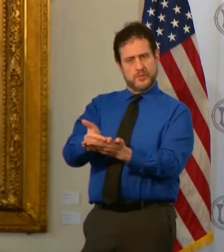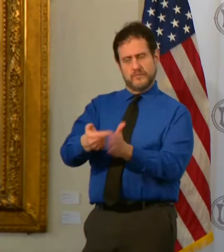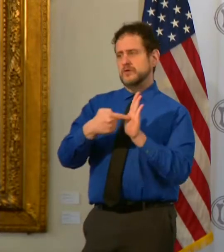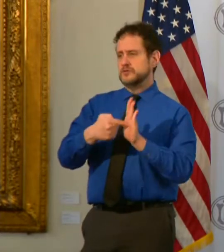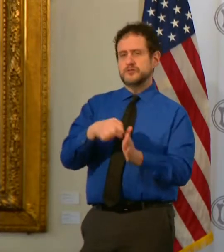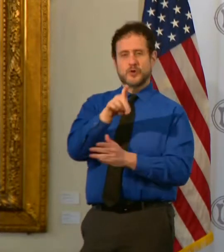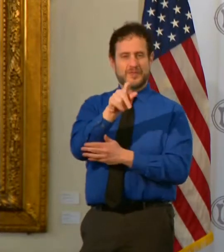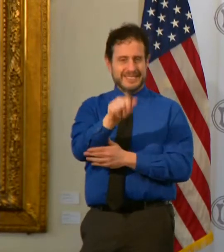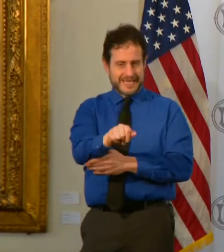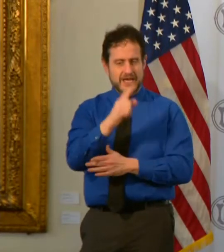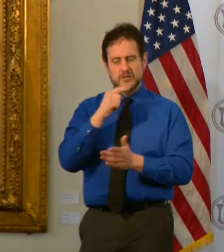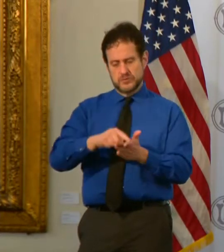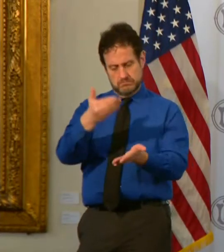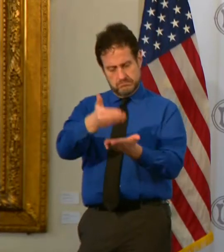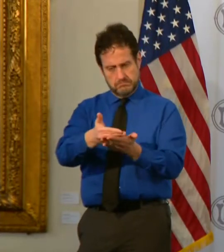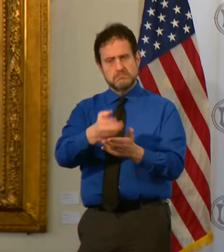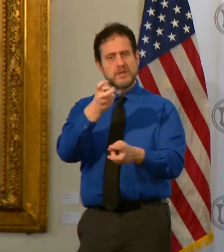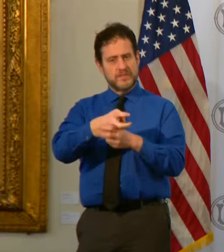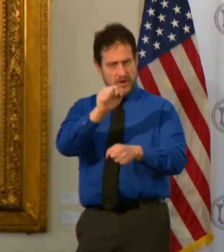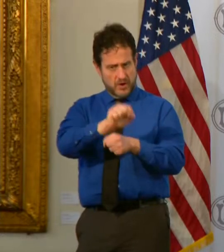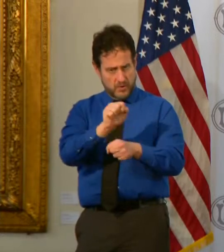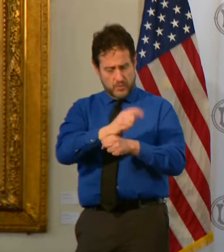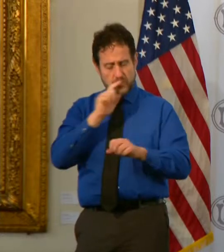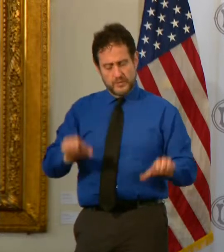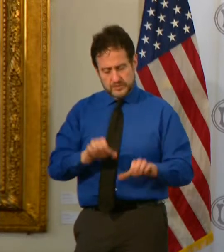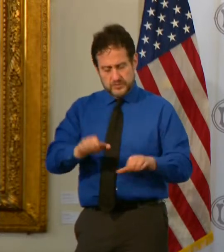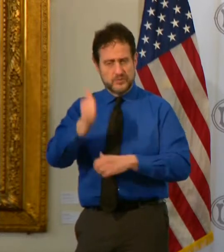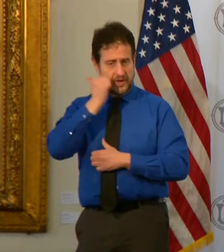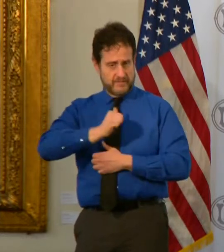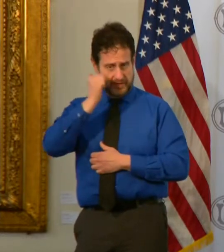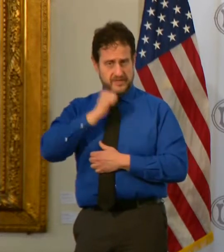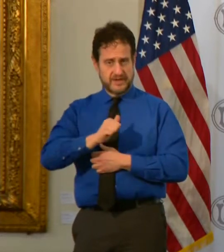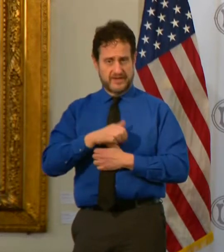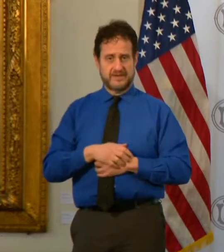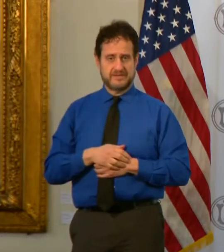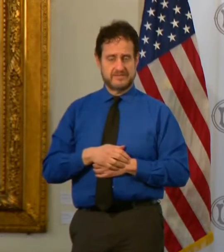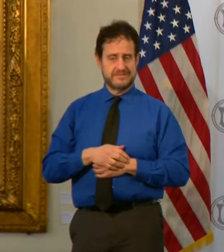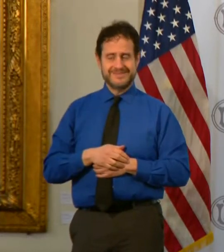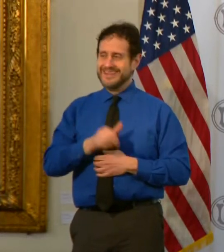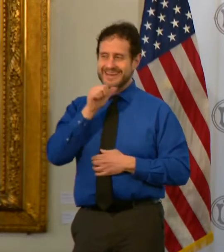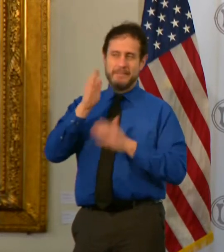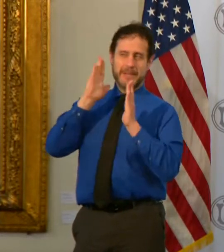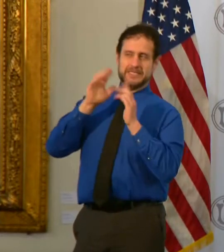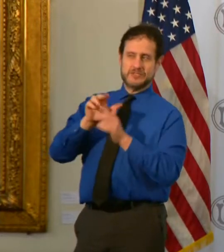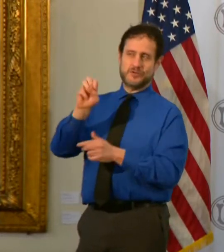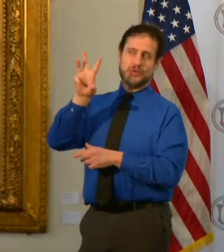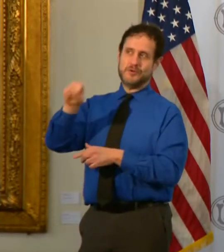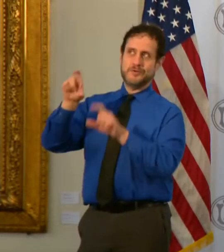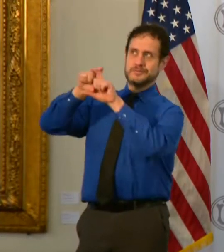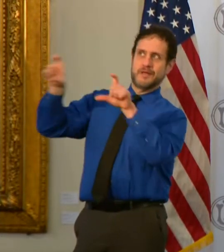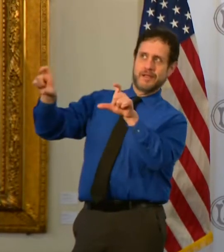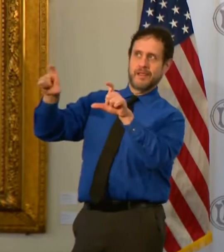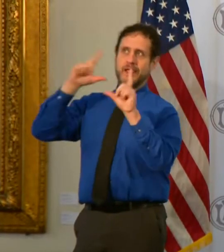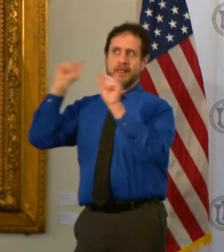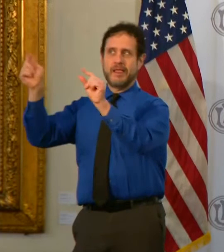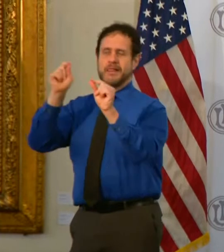the hard work that is being done every single day outside of the headlines.